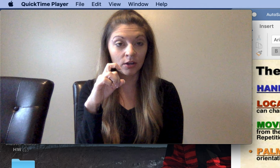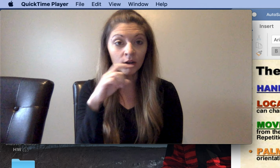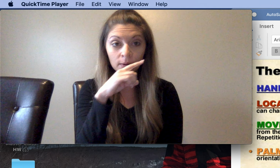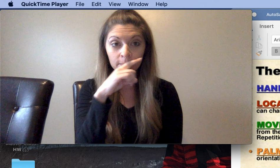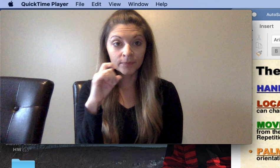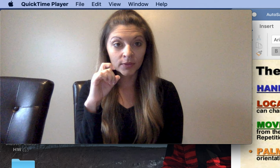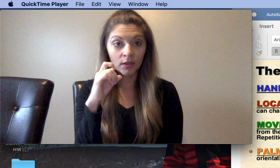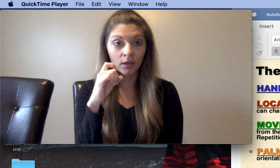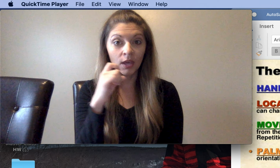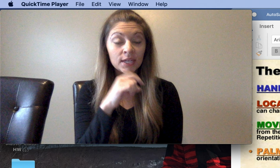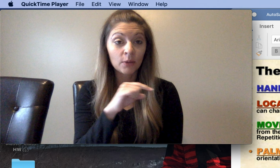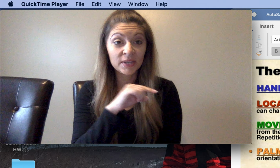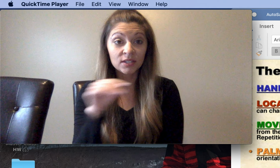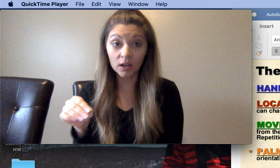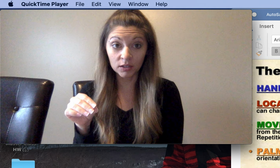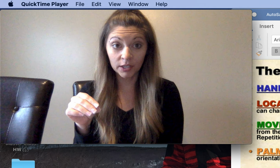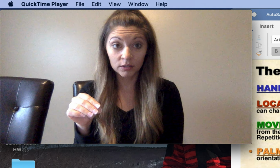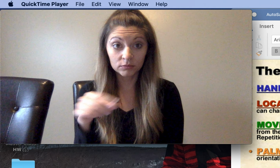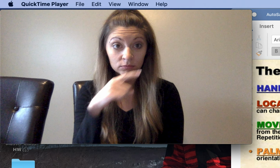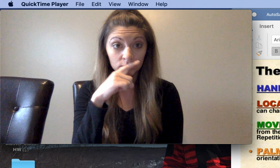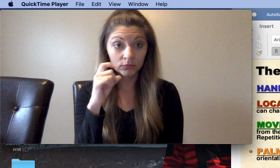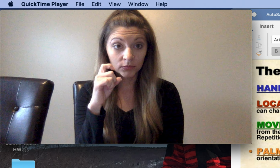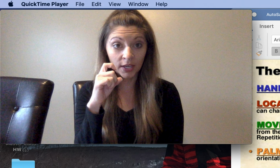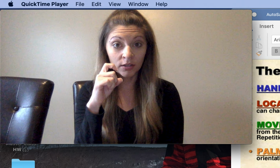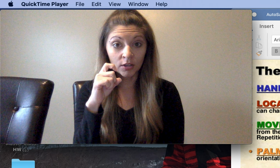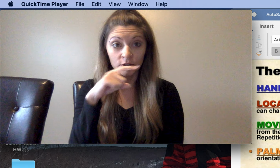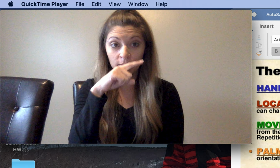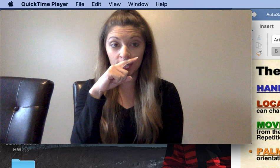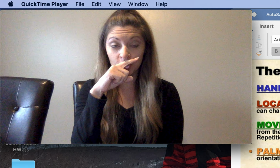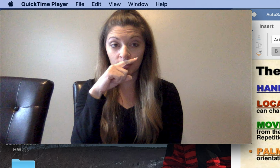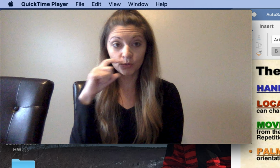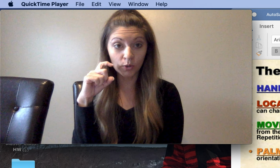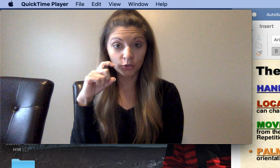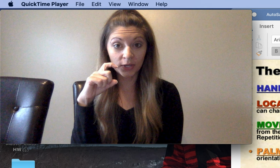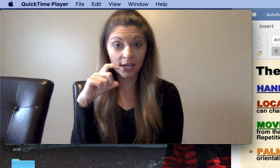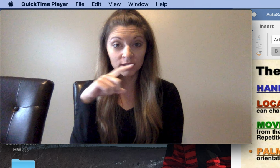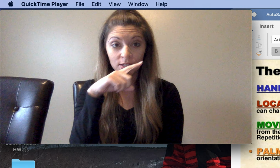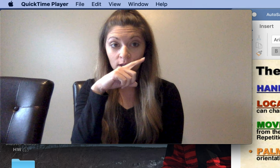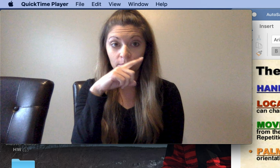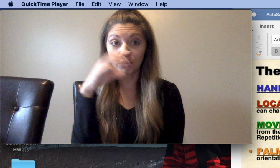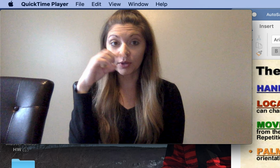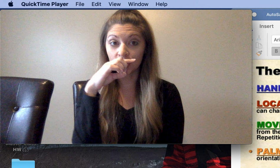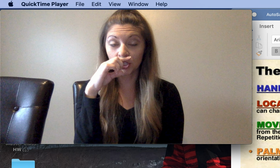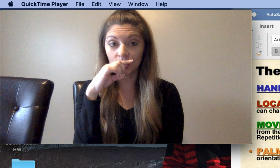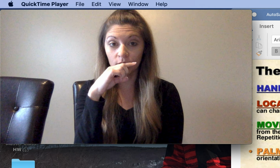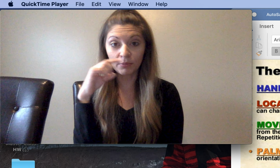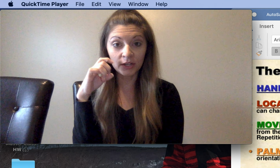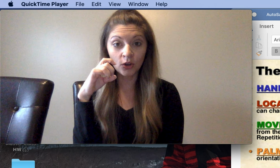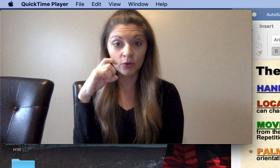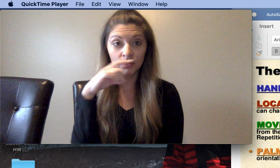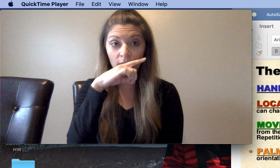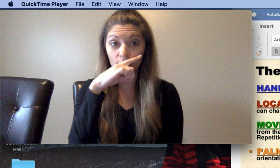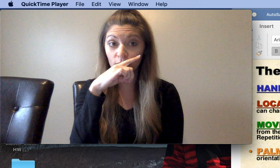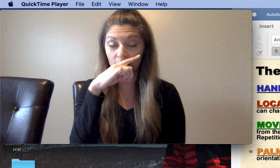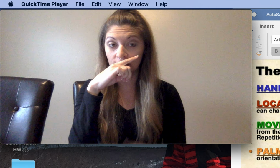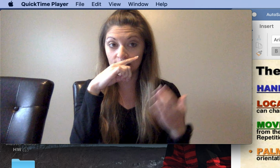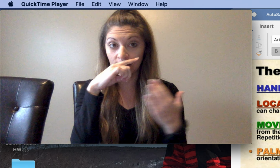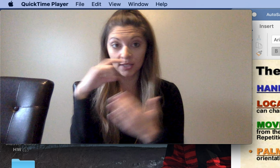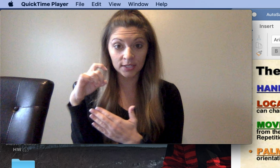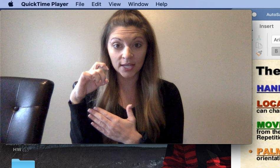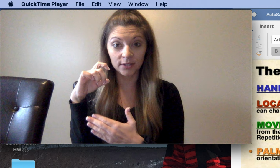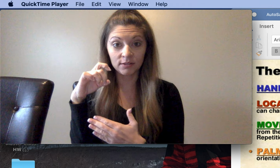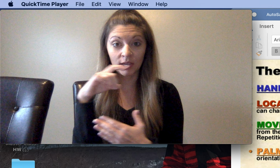down here, it now means ugly. Okay? So my hand shape is 1 to an X. My location is under my nose. My movement